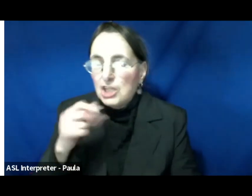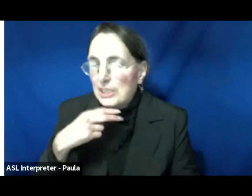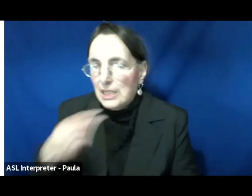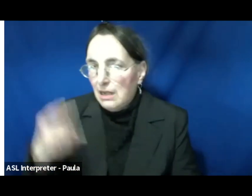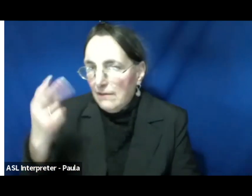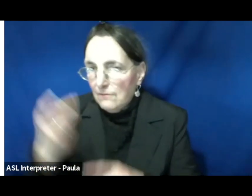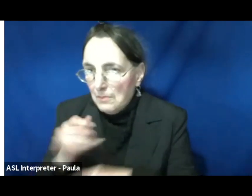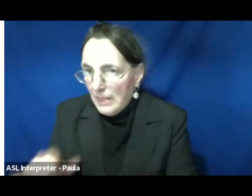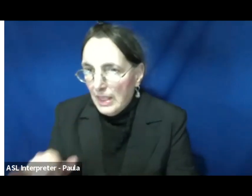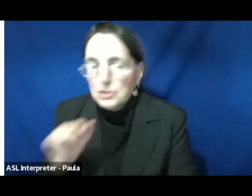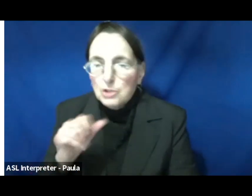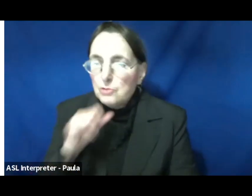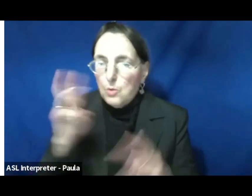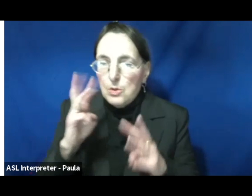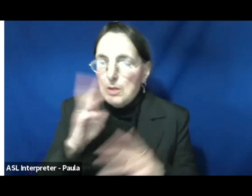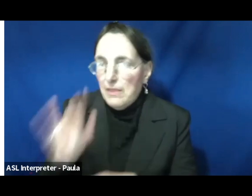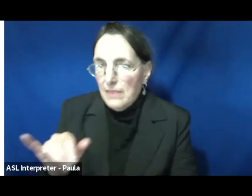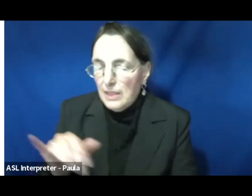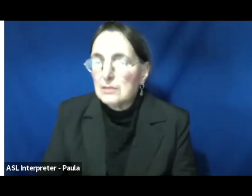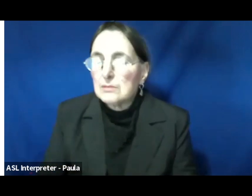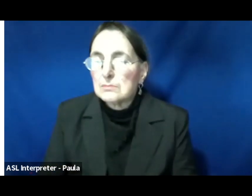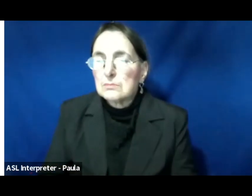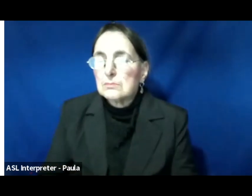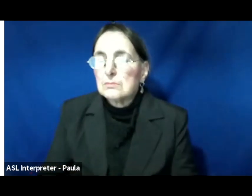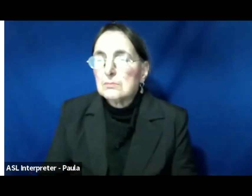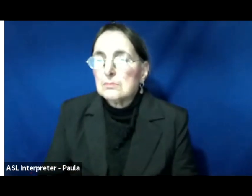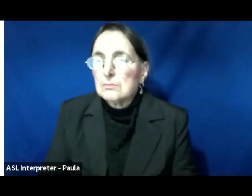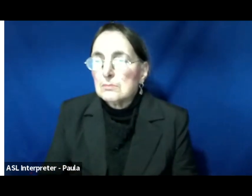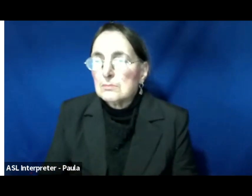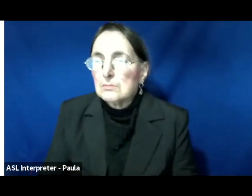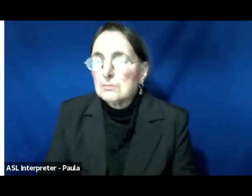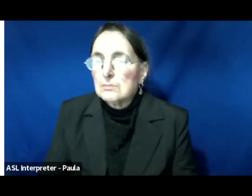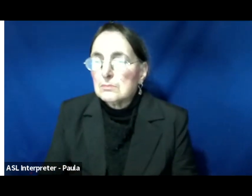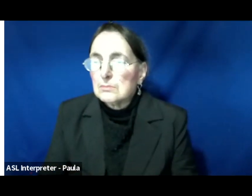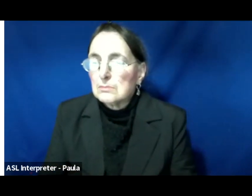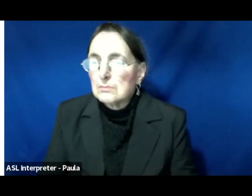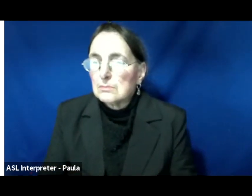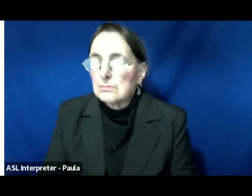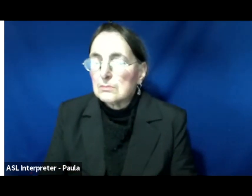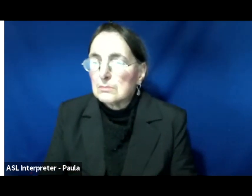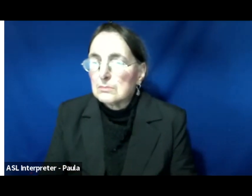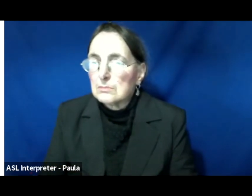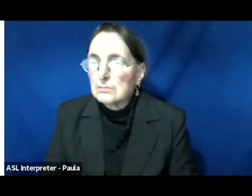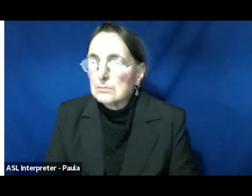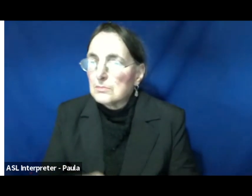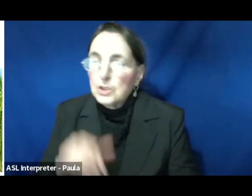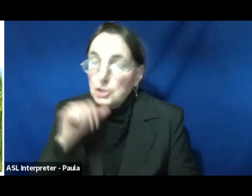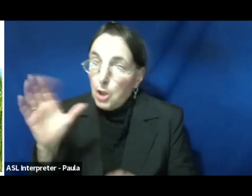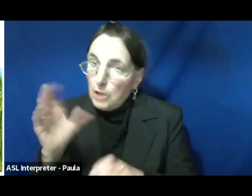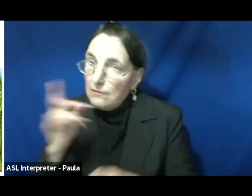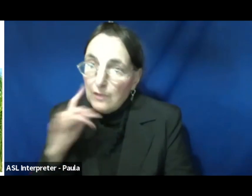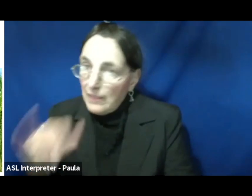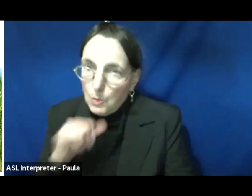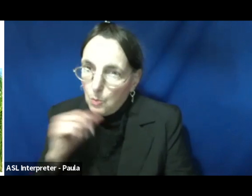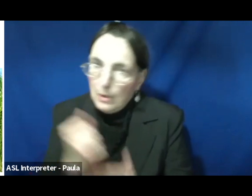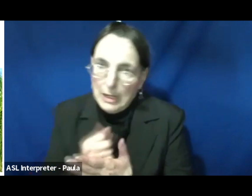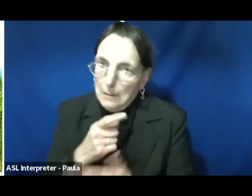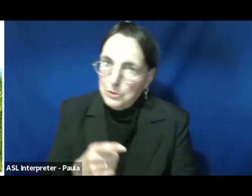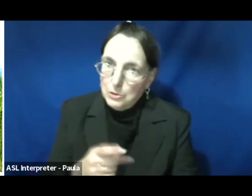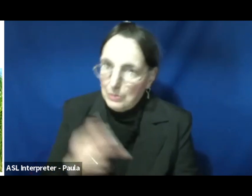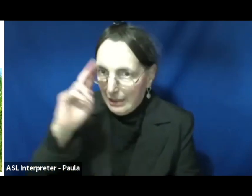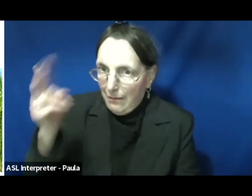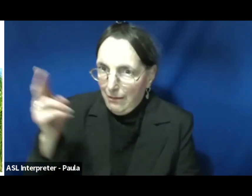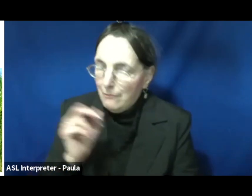Okay? So don't worry about it. So don't go to Shun Farm looking for it because, it's not going to help you. Okay? It's not going to help you.